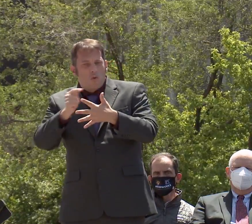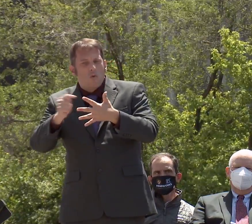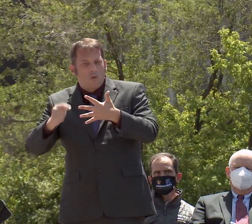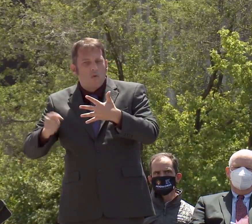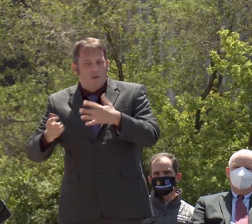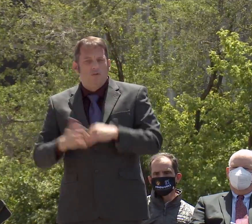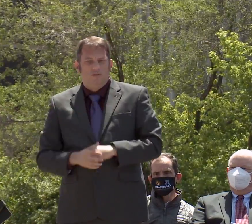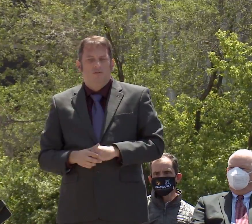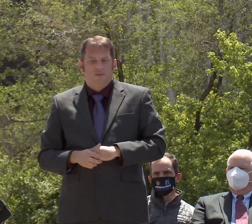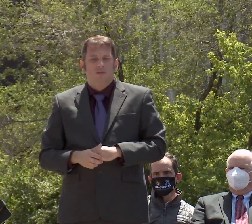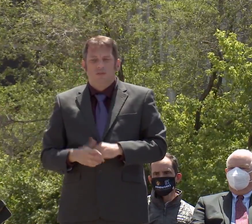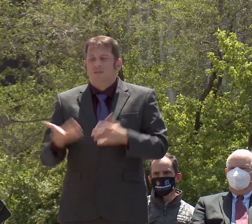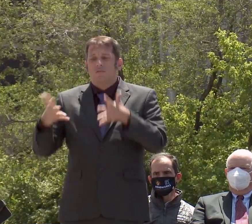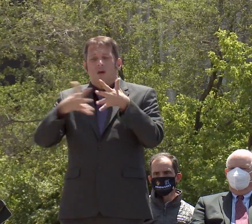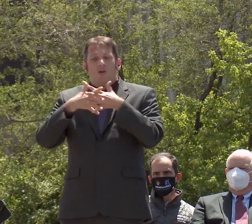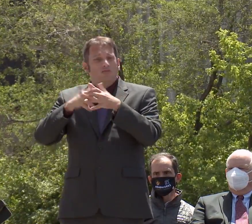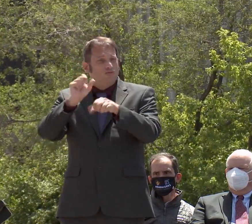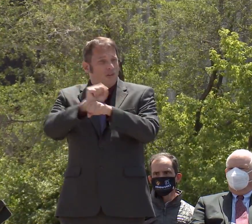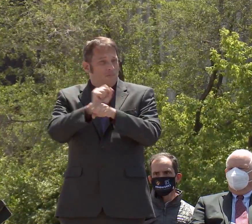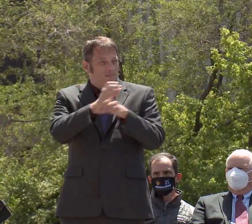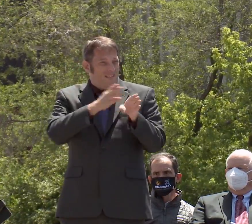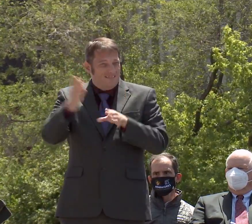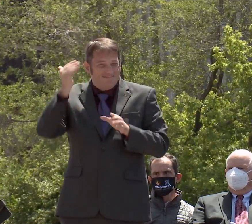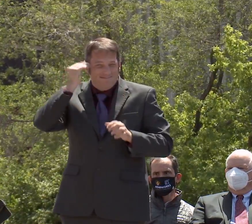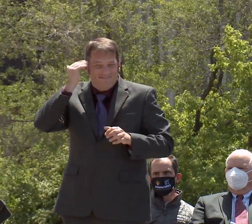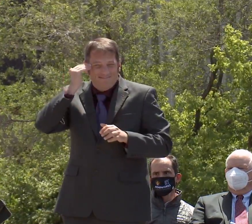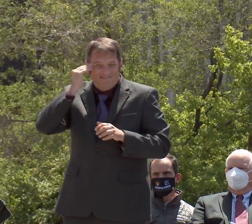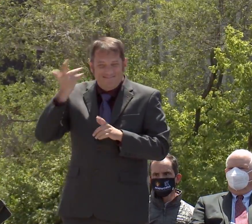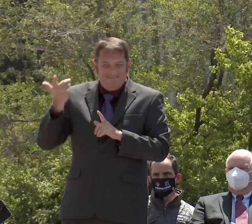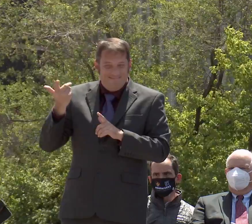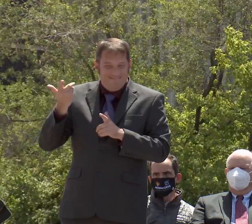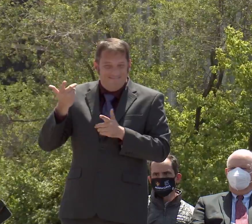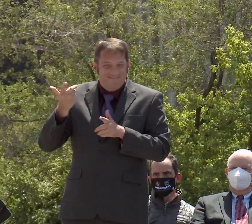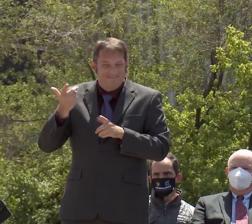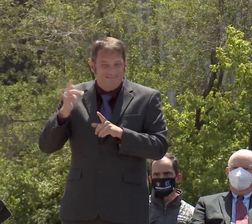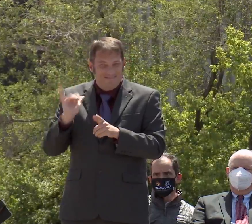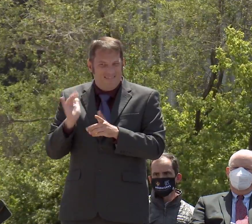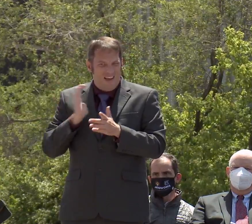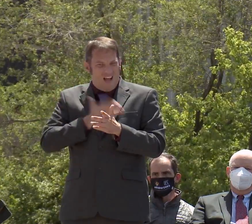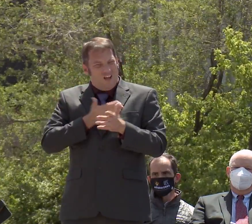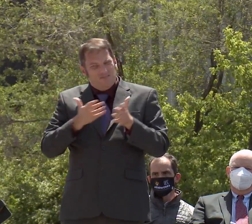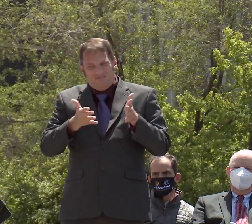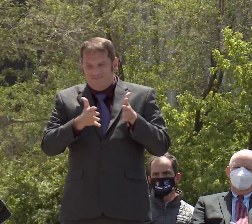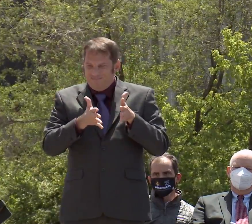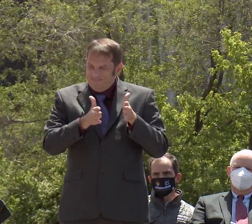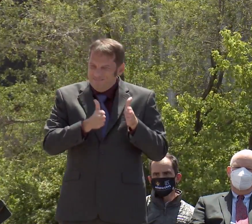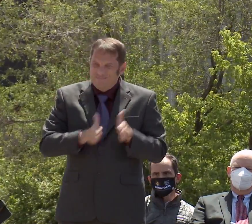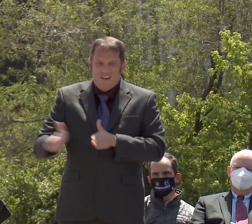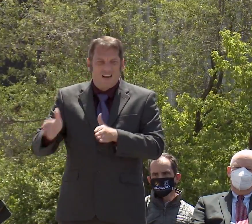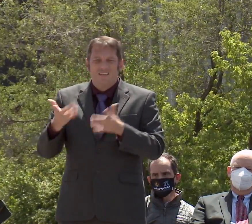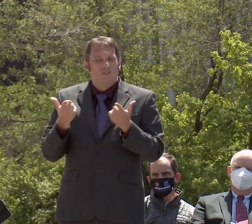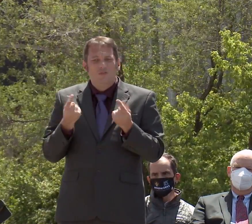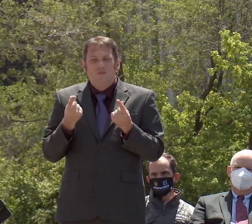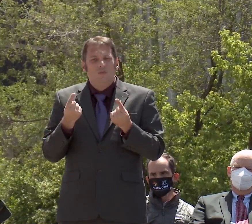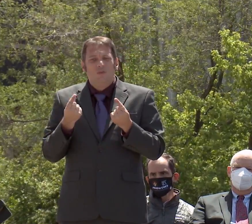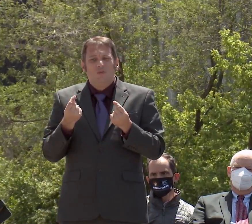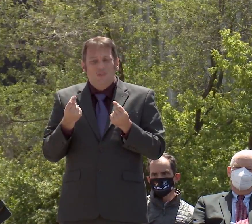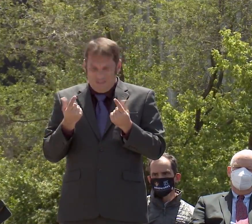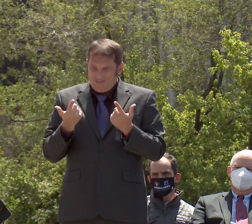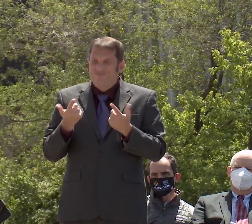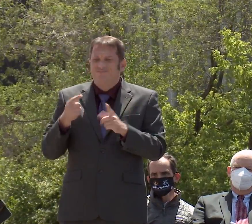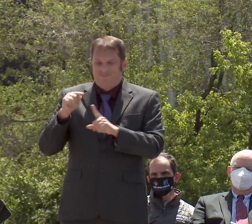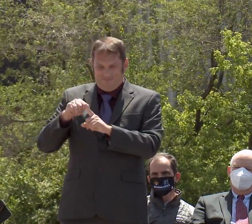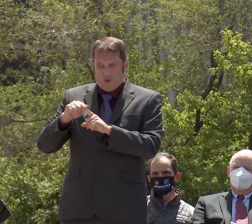really bring our American infrastructure across the board into the 21st century, whether